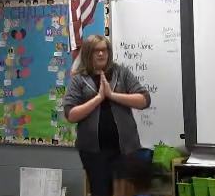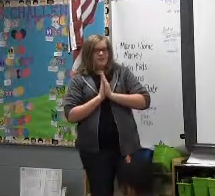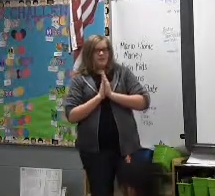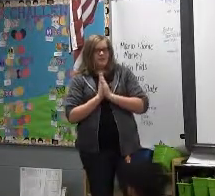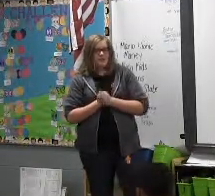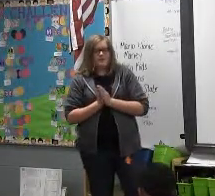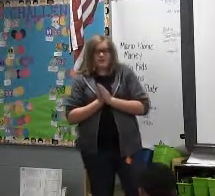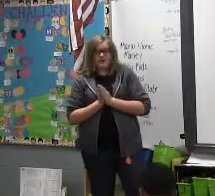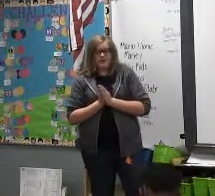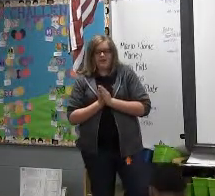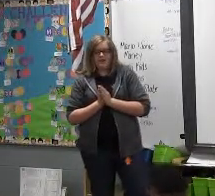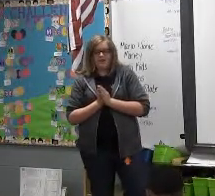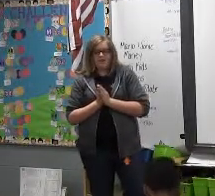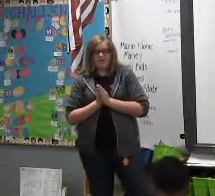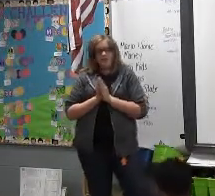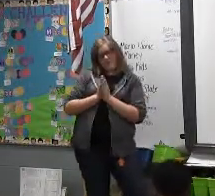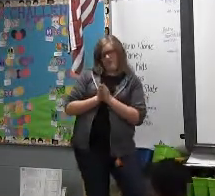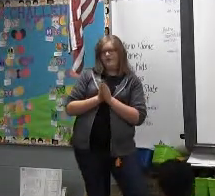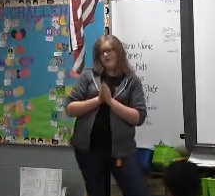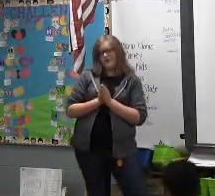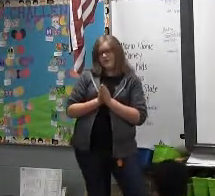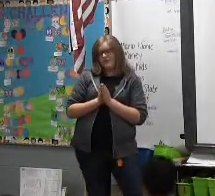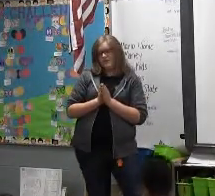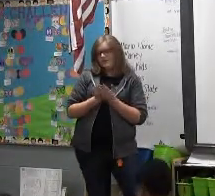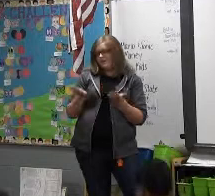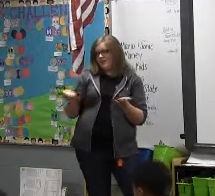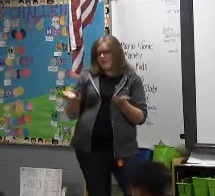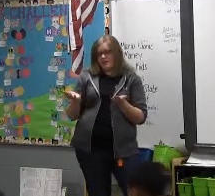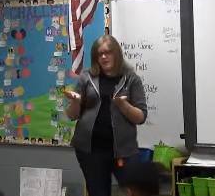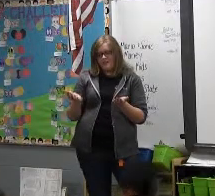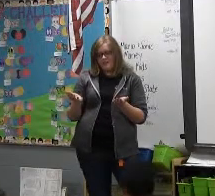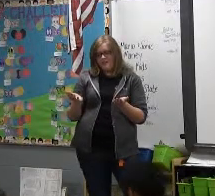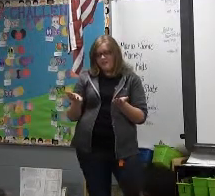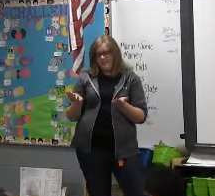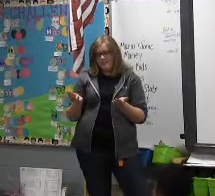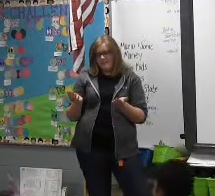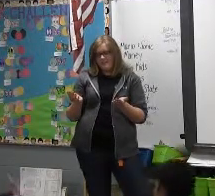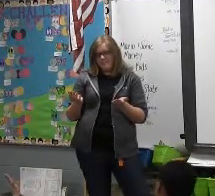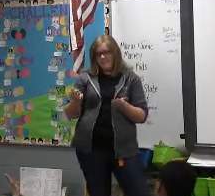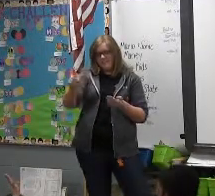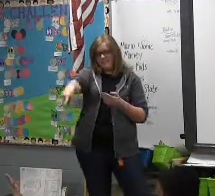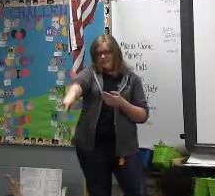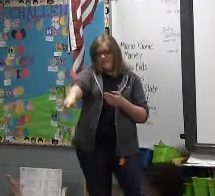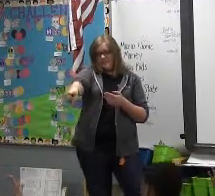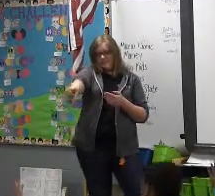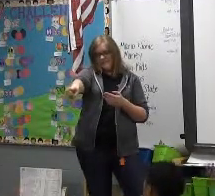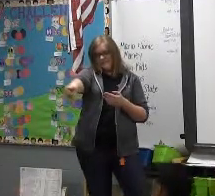Alright, so the first word is hello. How do you think you do it?